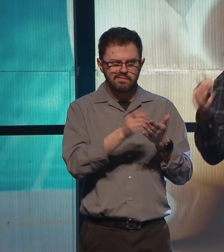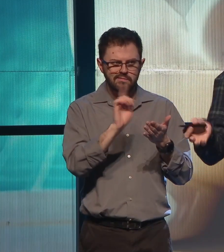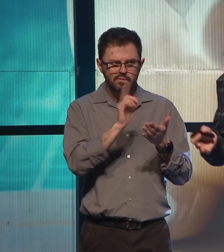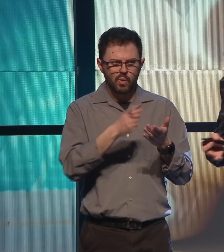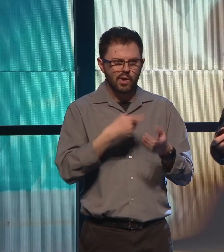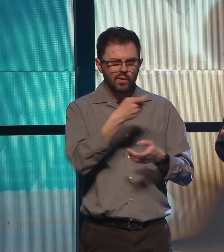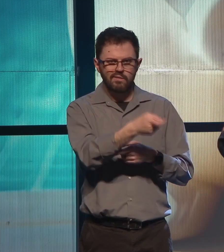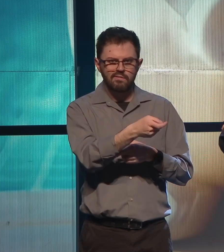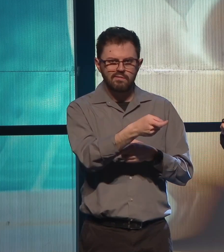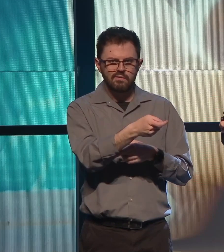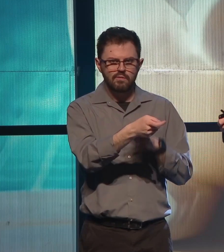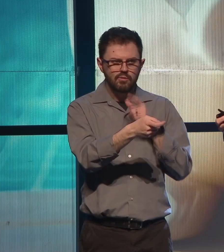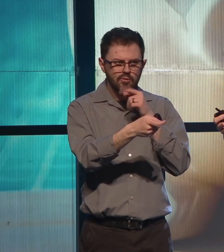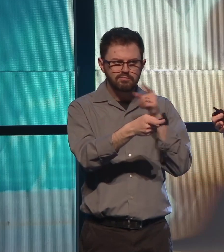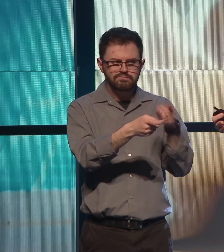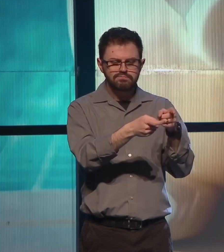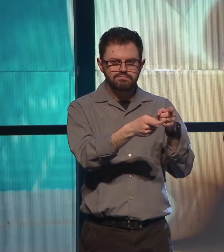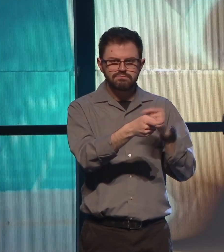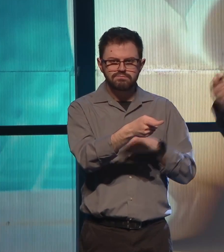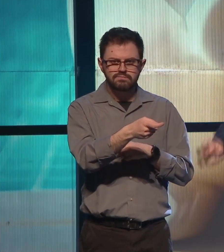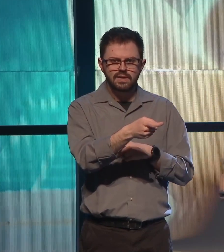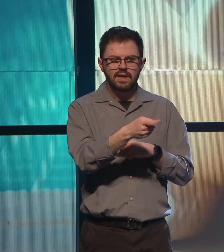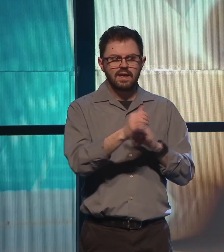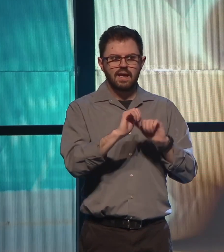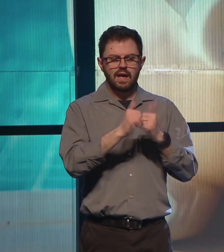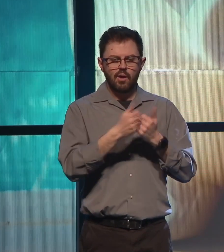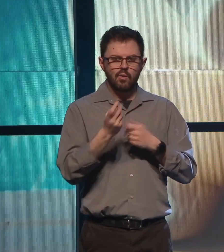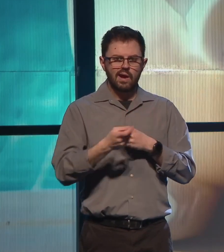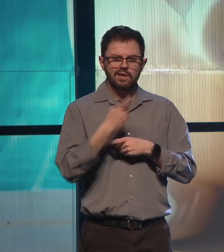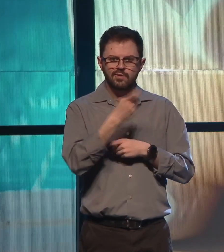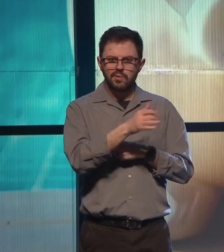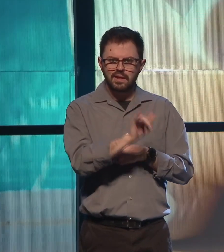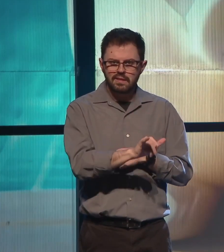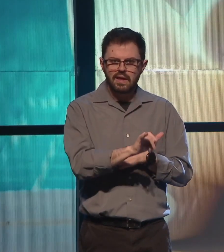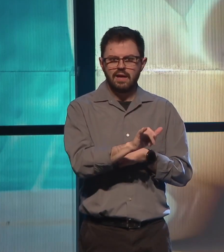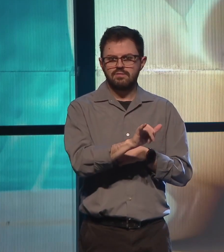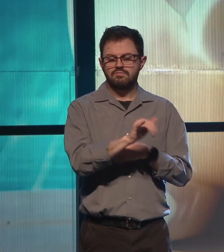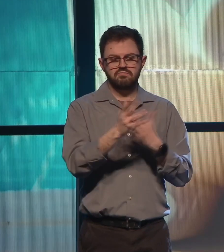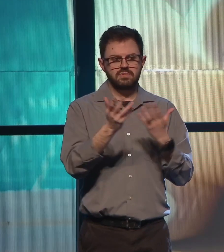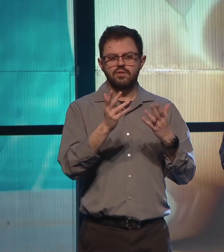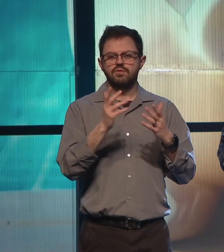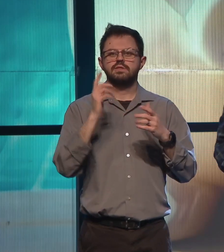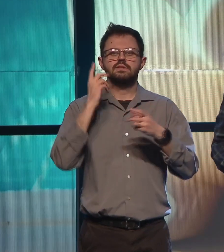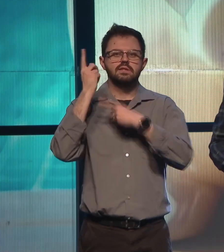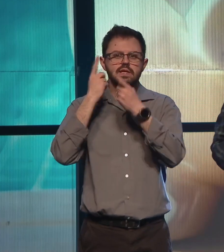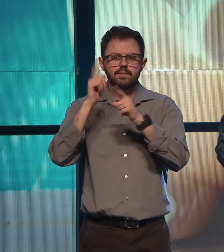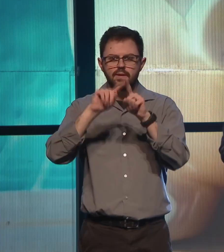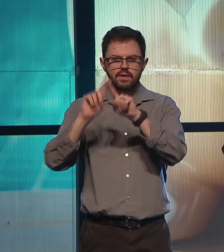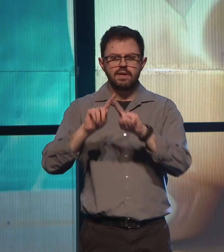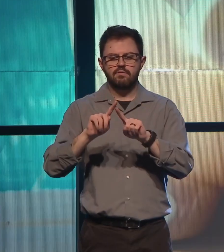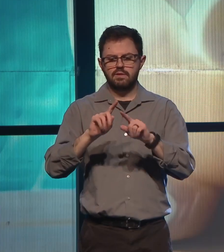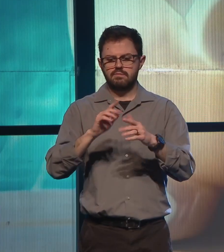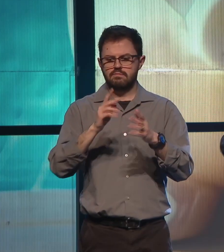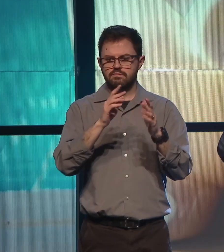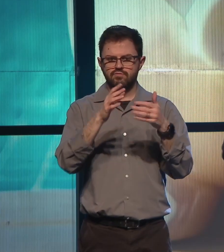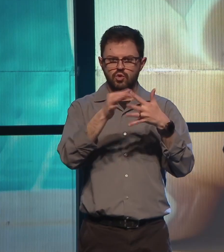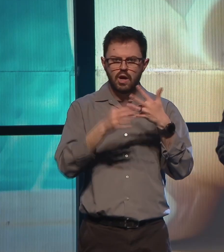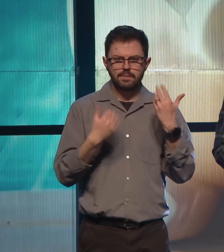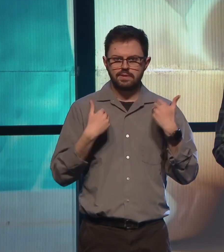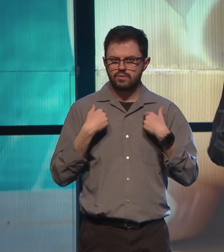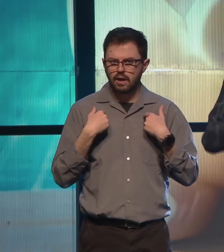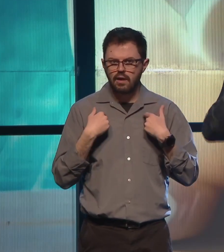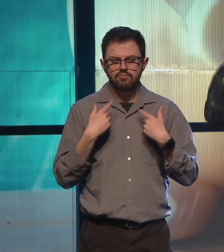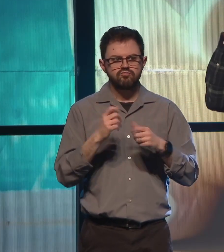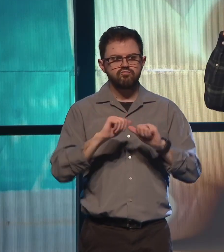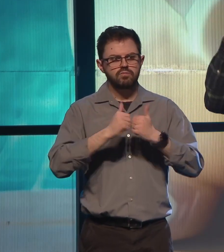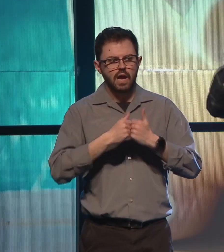Where am I going to give it? And how will I give it? These are just plans. So you're just thinking through these plans, right? How will I give it?